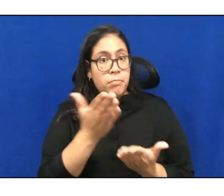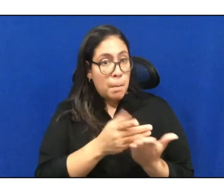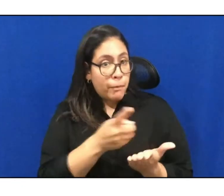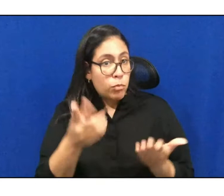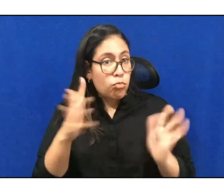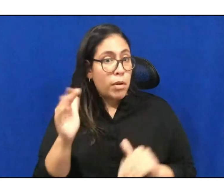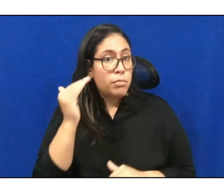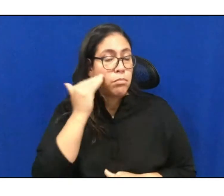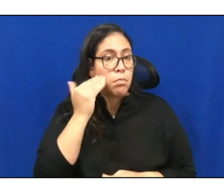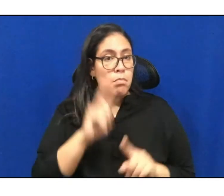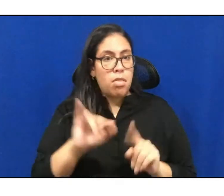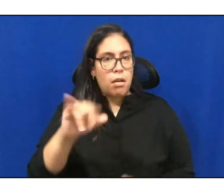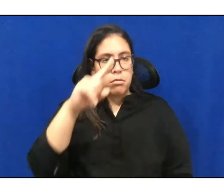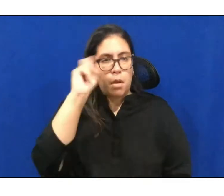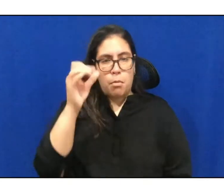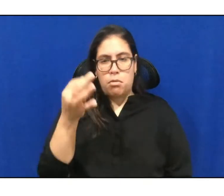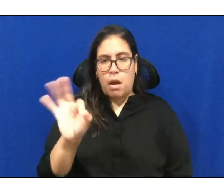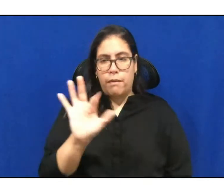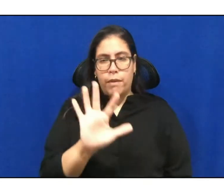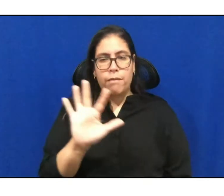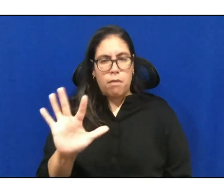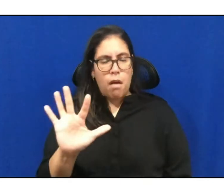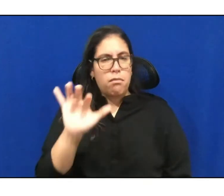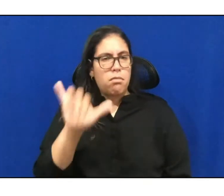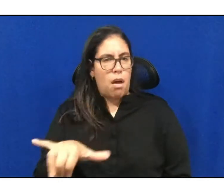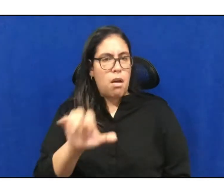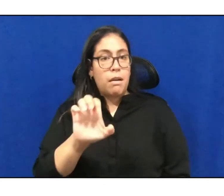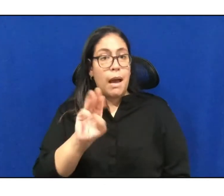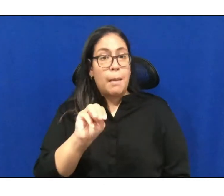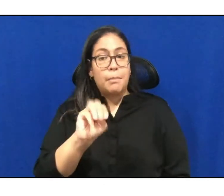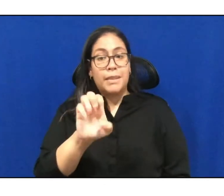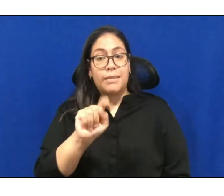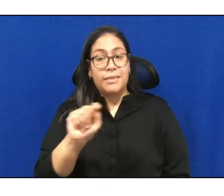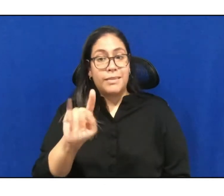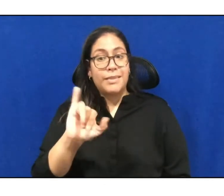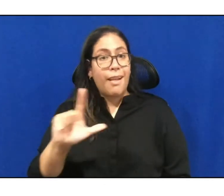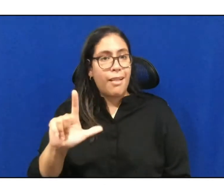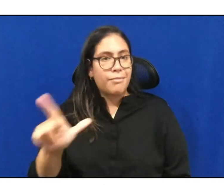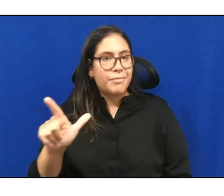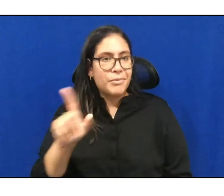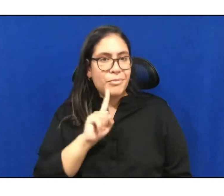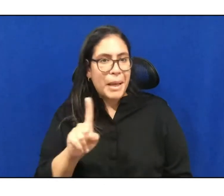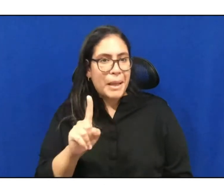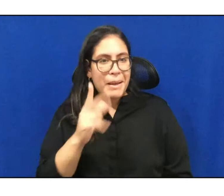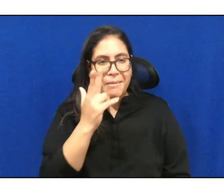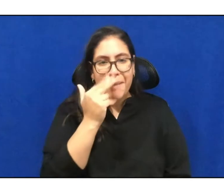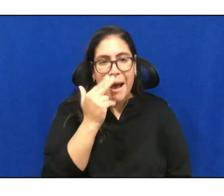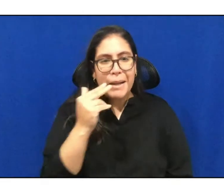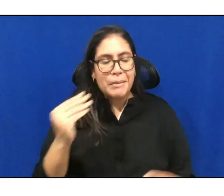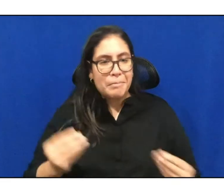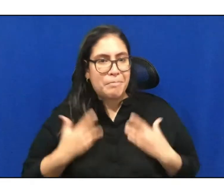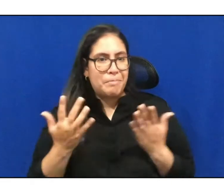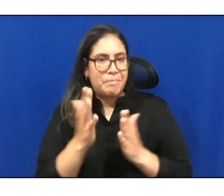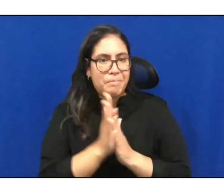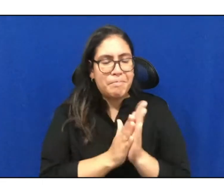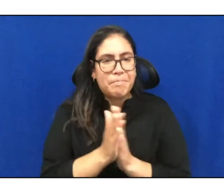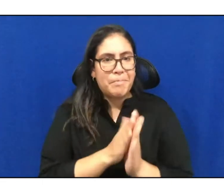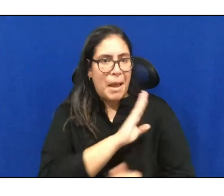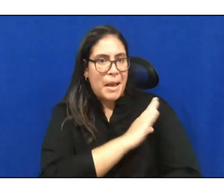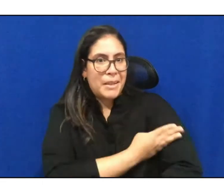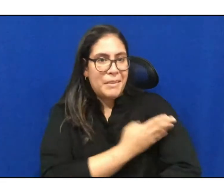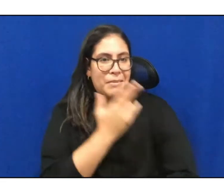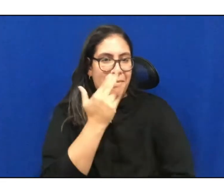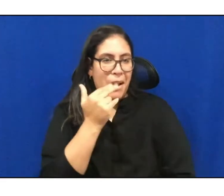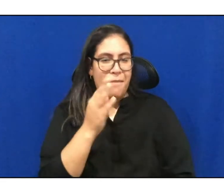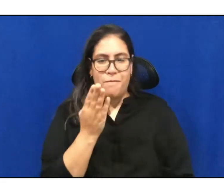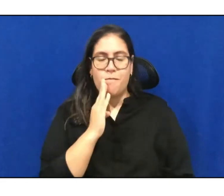of 1955 that Emmett Till, an energetic, funny, outgoing 14-year-old boy, left his home in